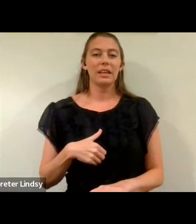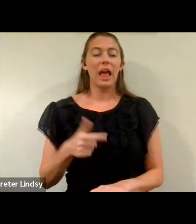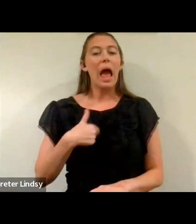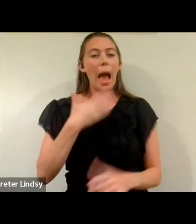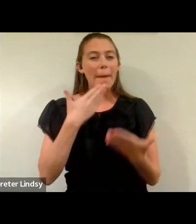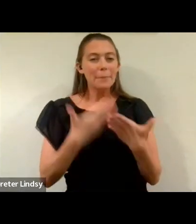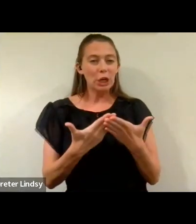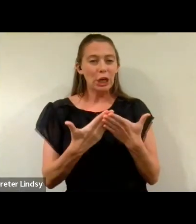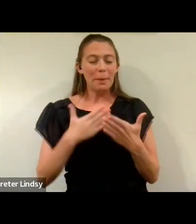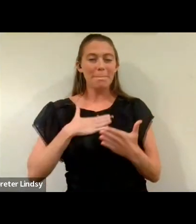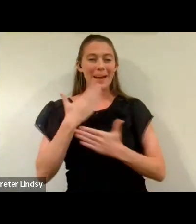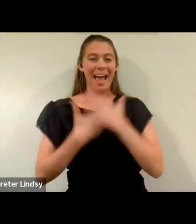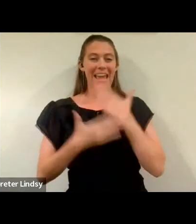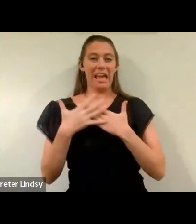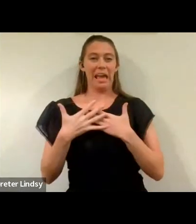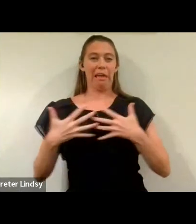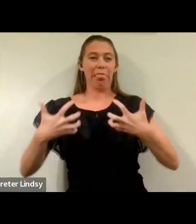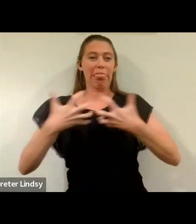the sanctuary.